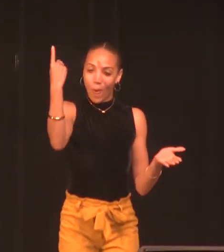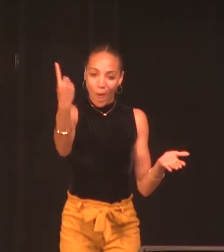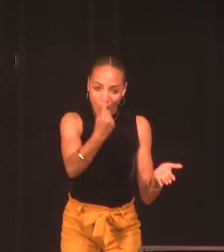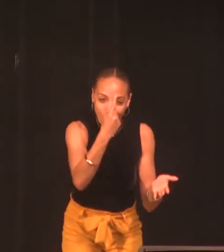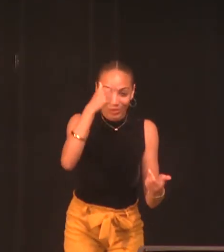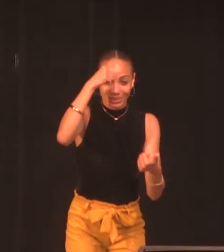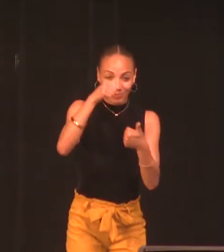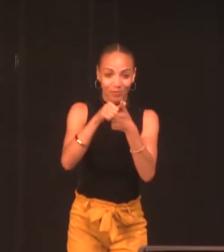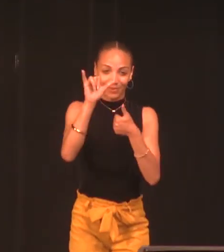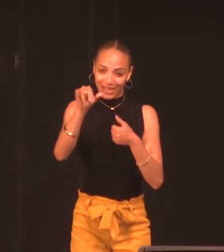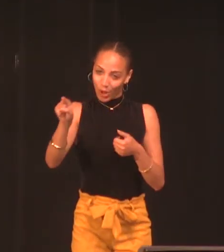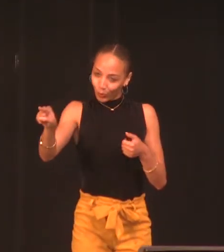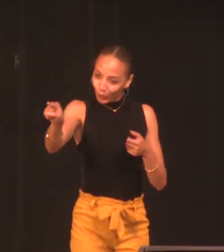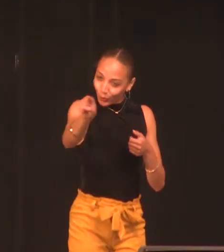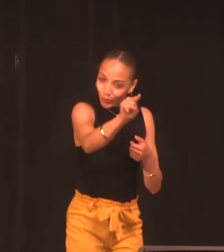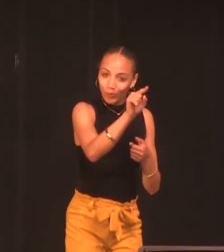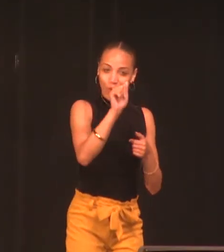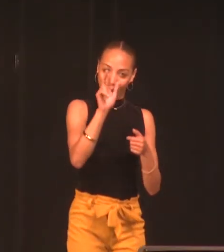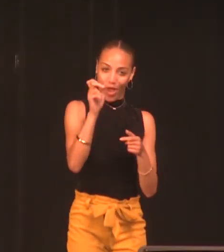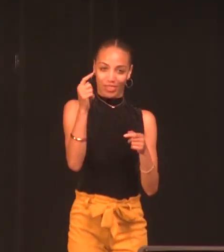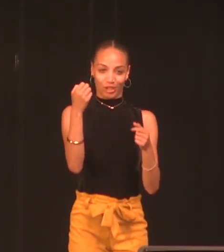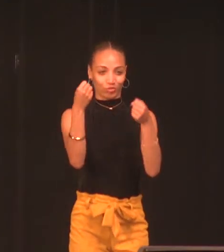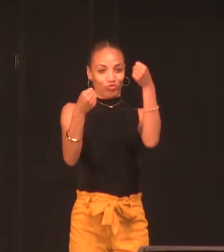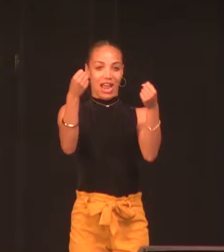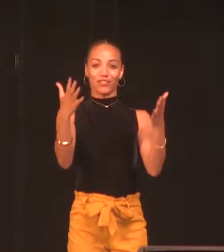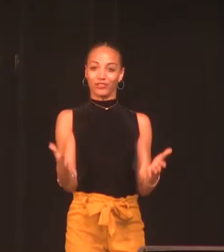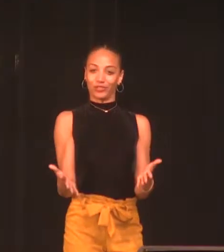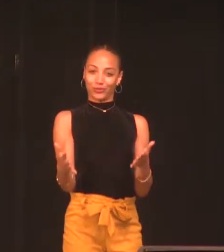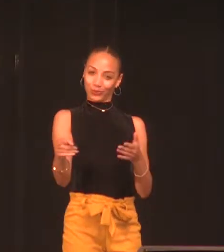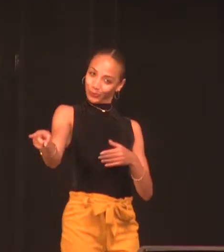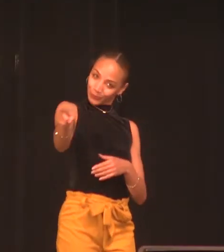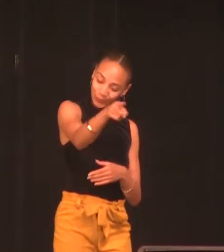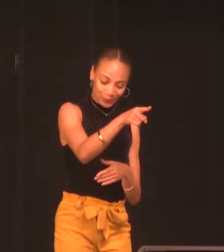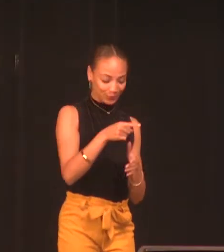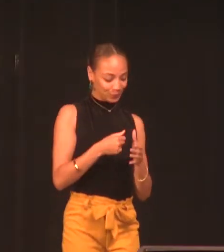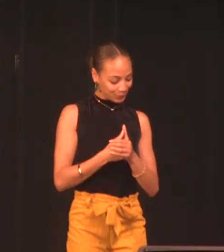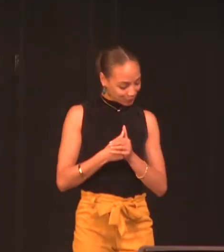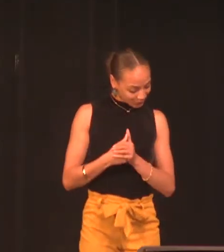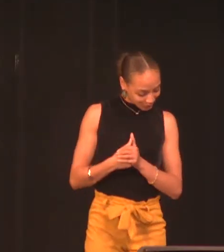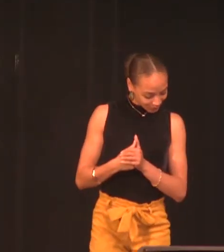your motivation, remember that. Remember that you are the driver.